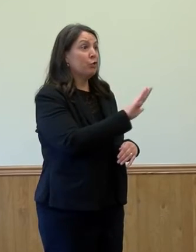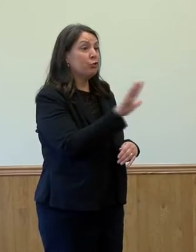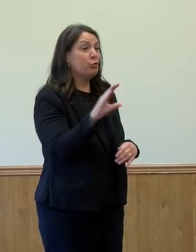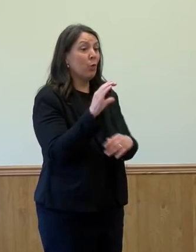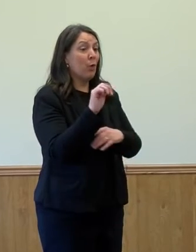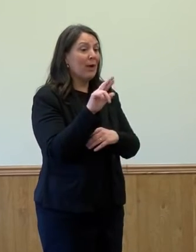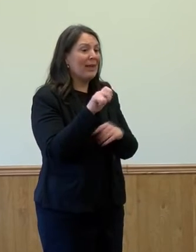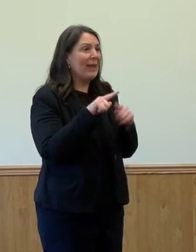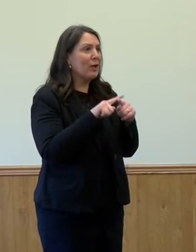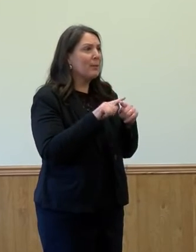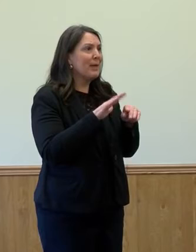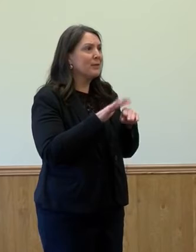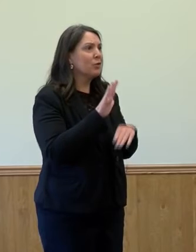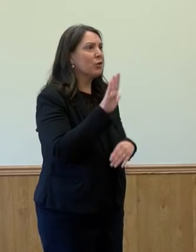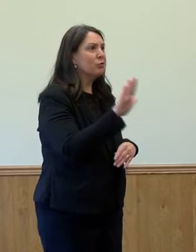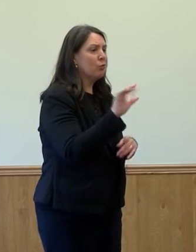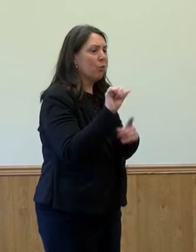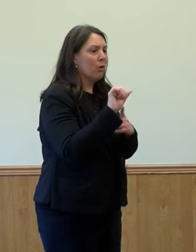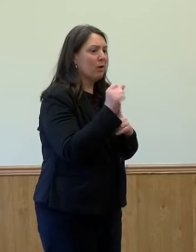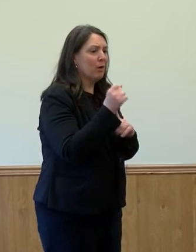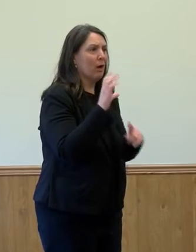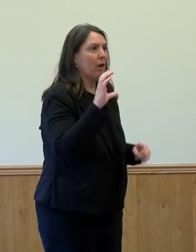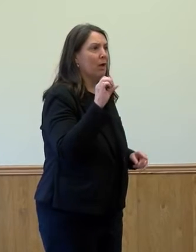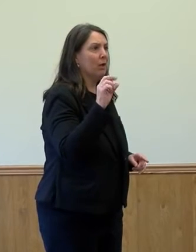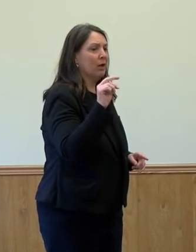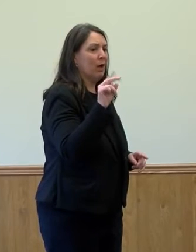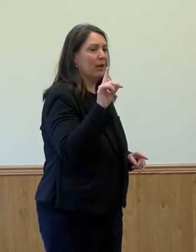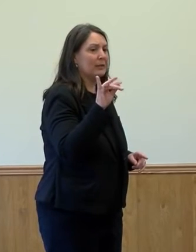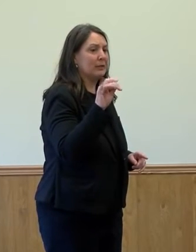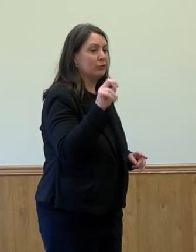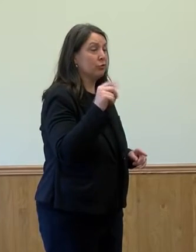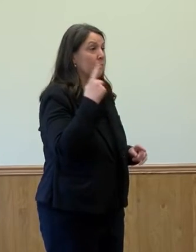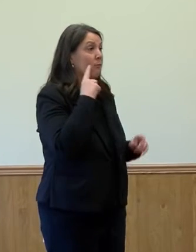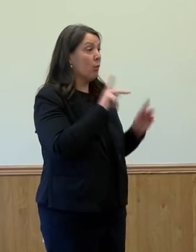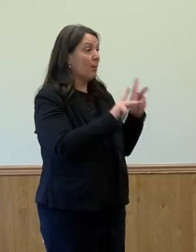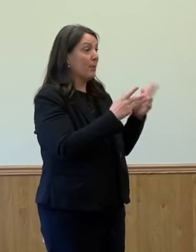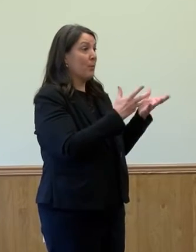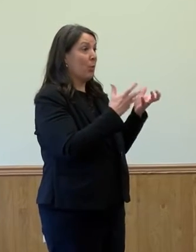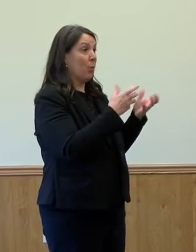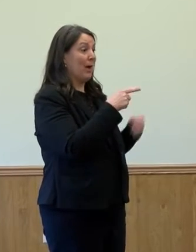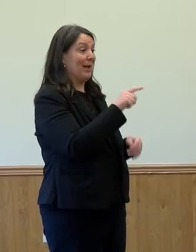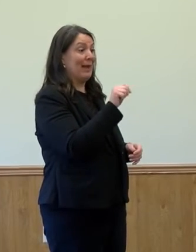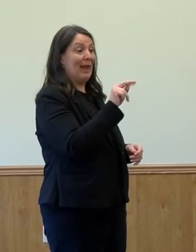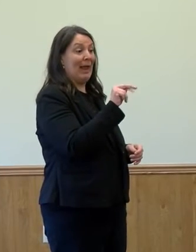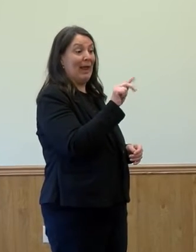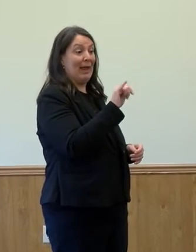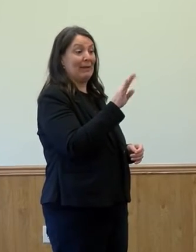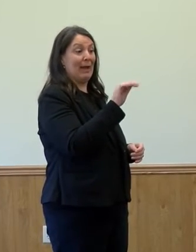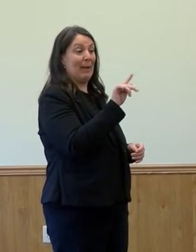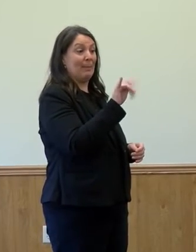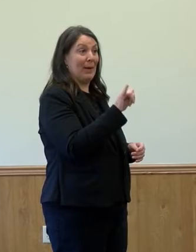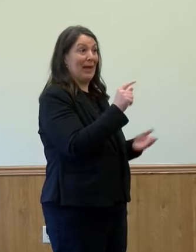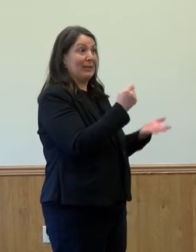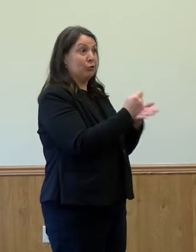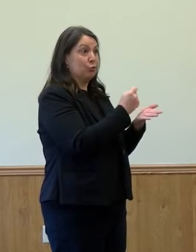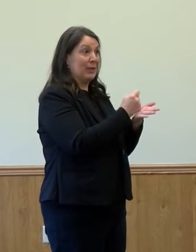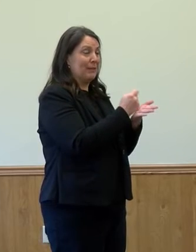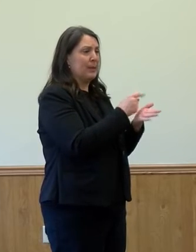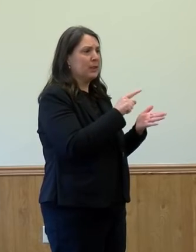on your condition. First and foremost, individuals that are wanting monoclonal antibody treatment need to be talking to